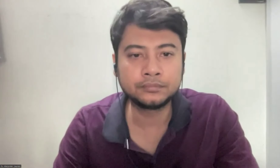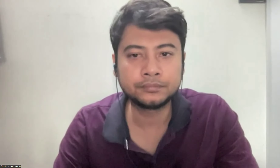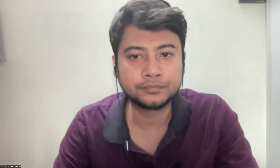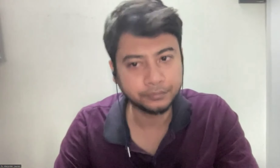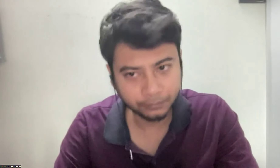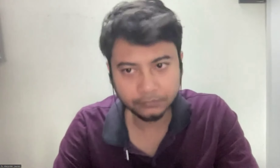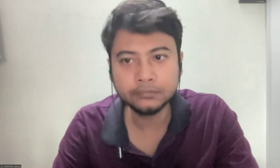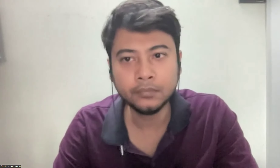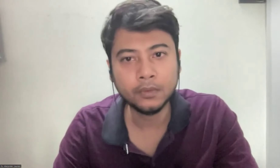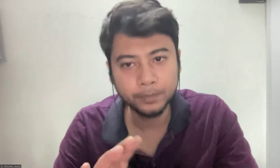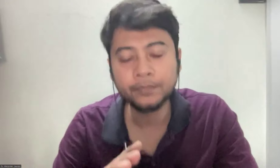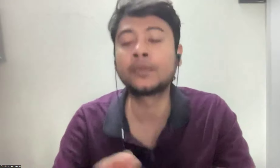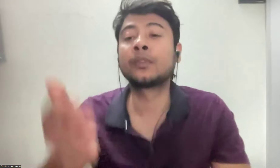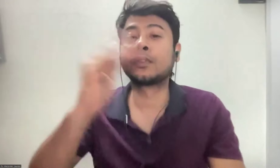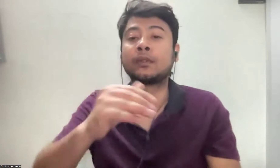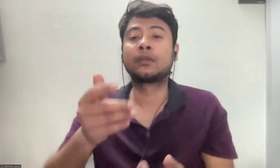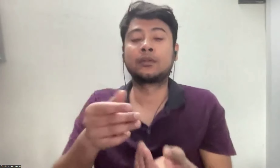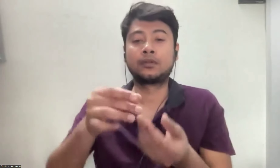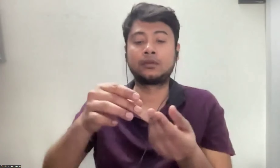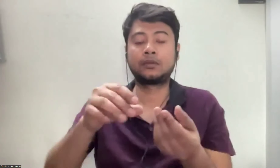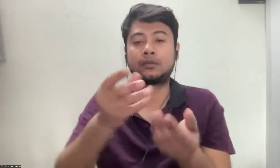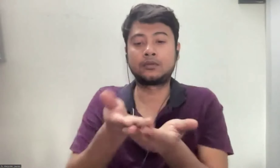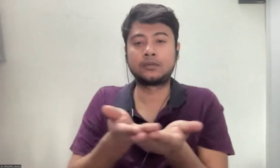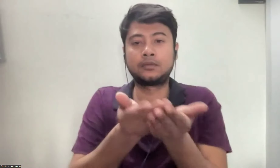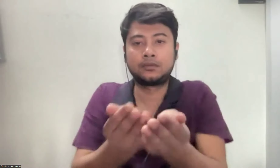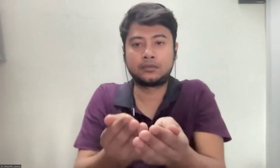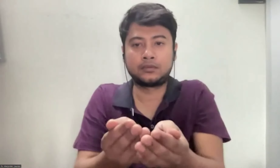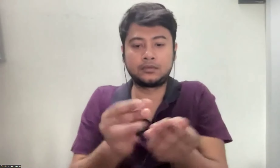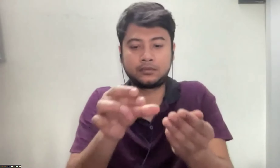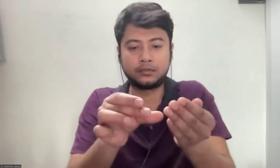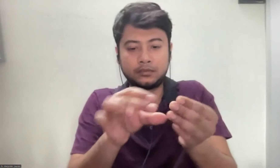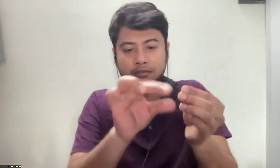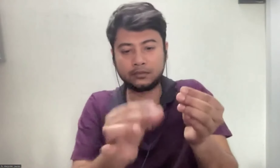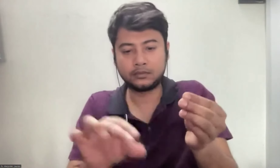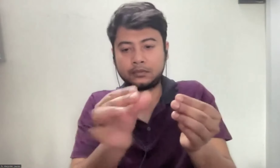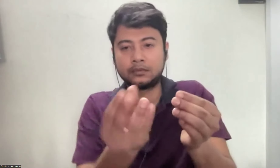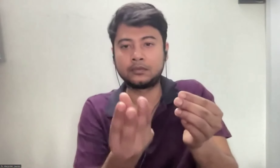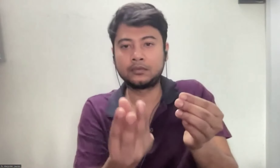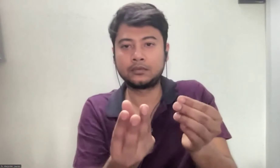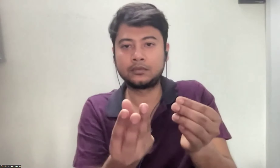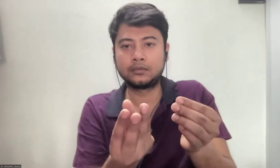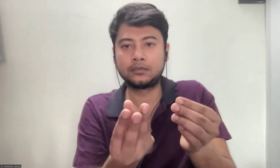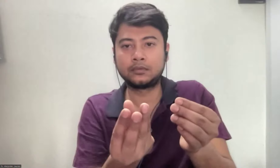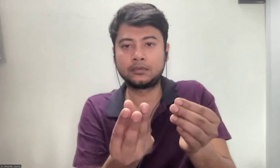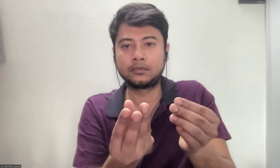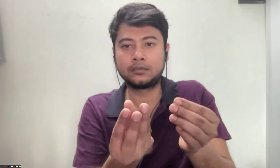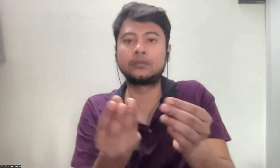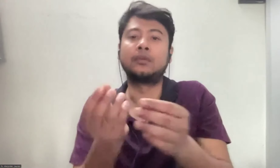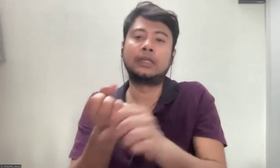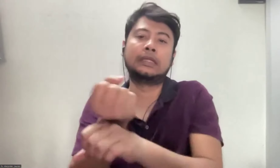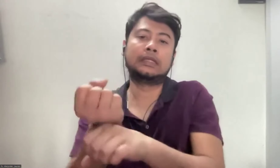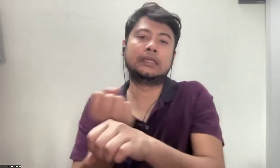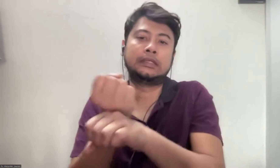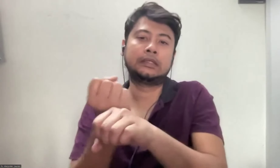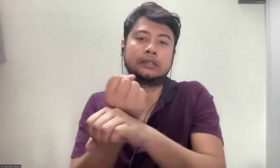Next item, you need a ghee lamp. So again, that is what is the